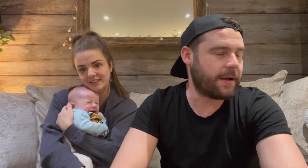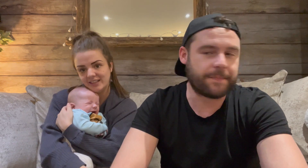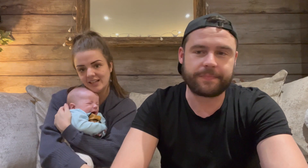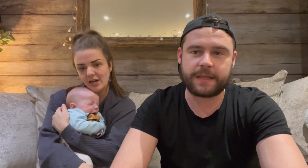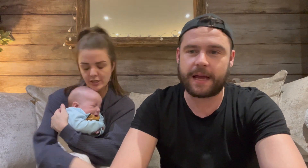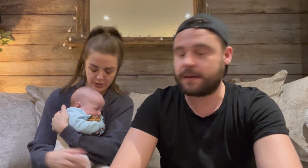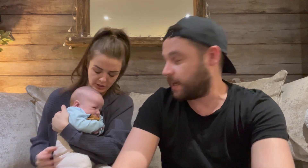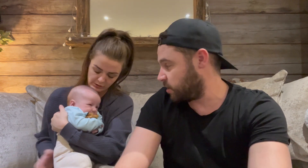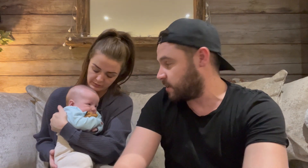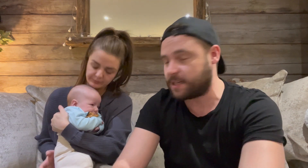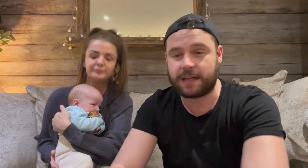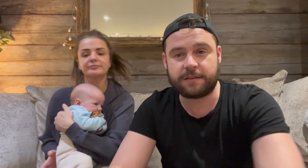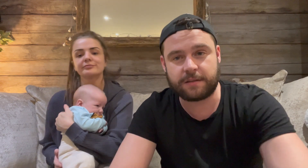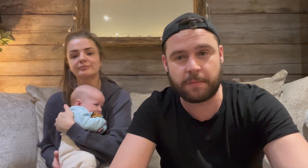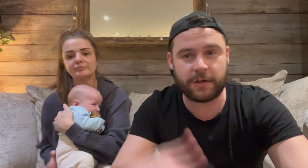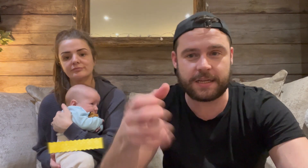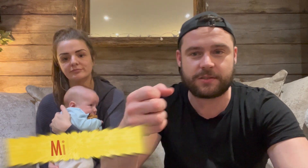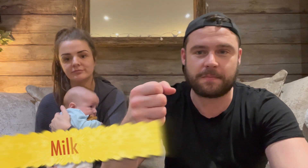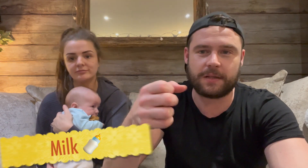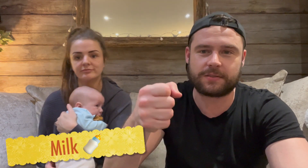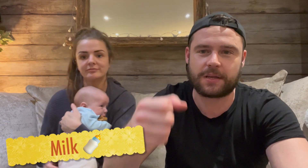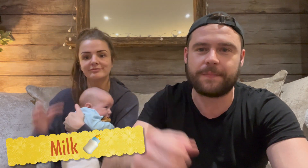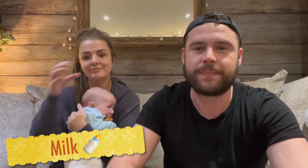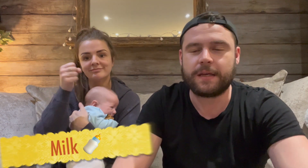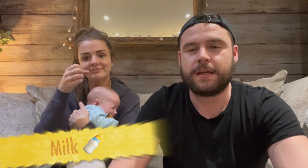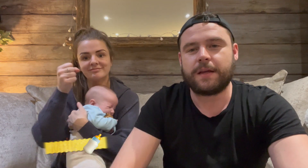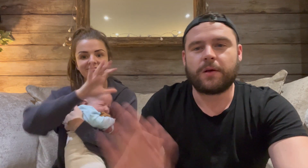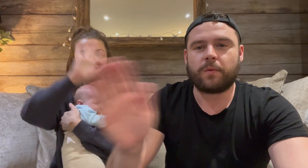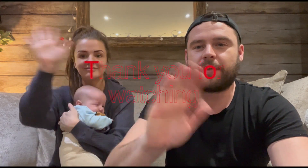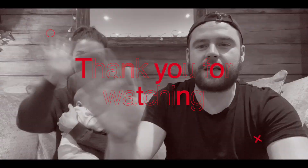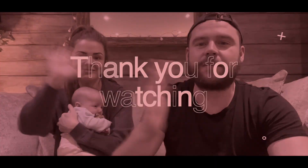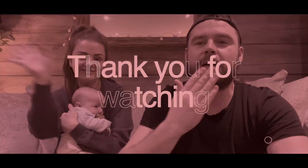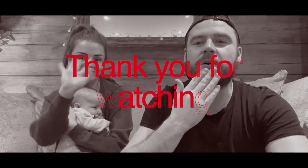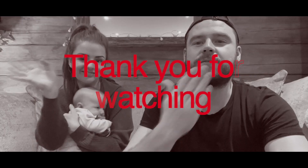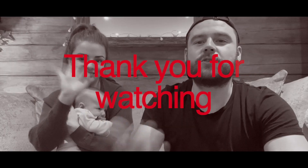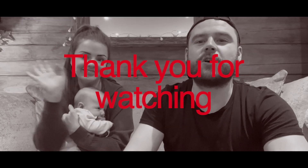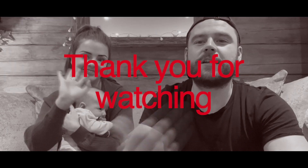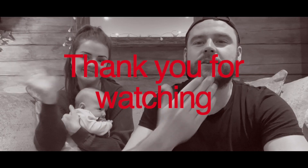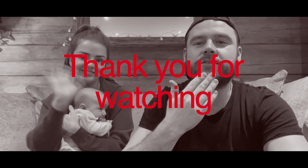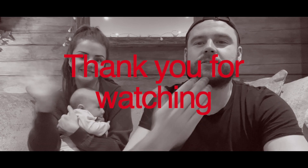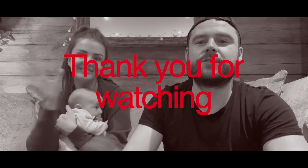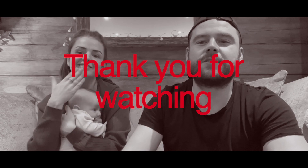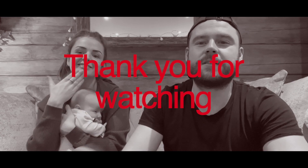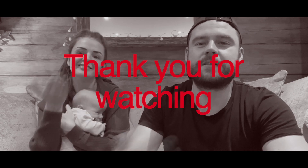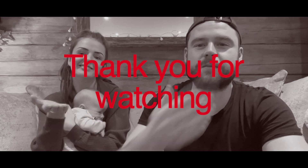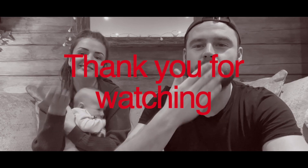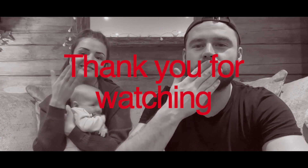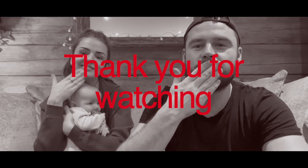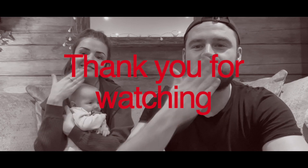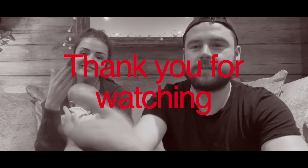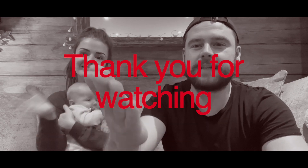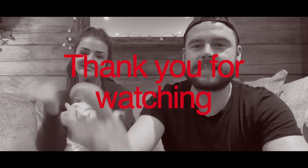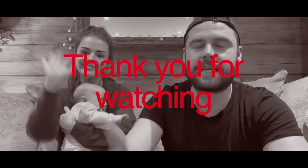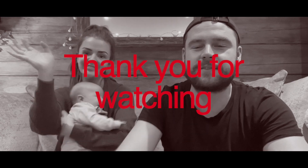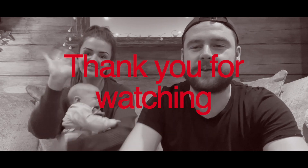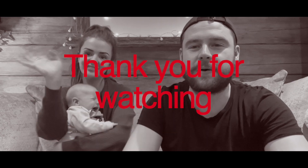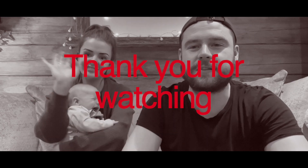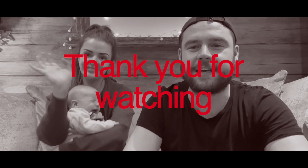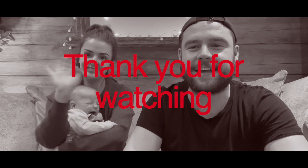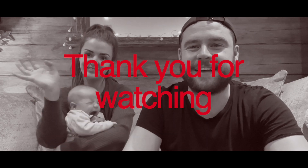yeah, as you can tell, the boy needs some milk. So thank you very much for joining us. There's a kiss for you all. Take care.